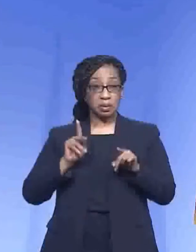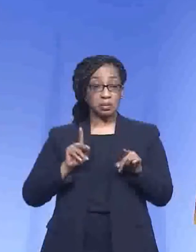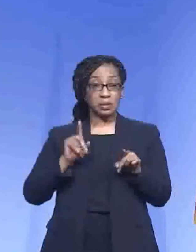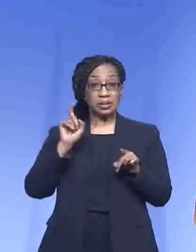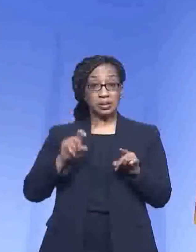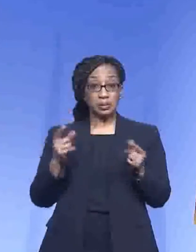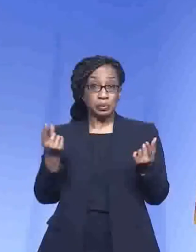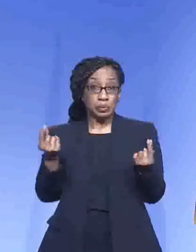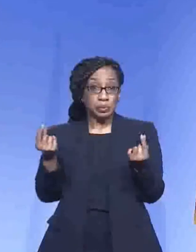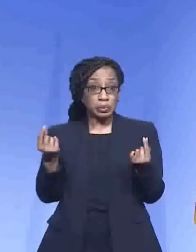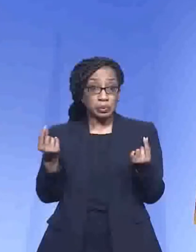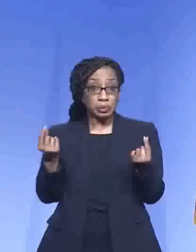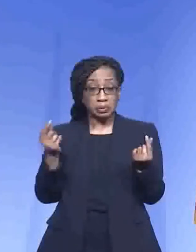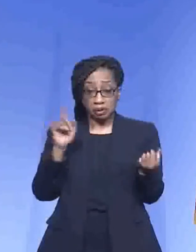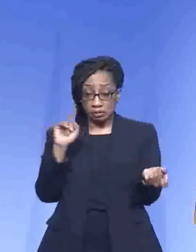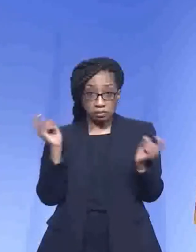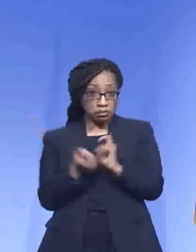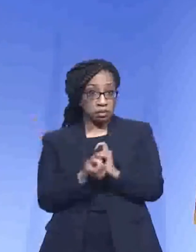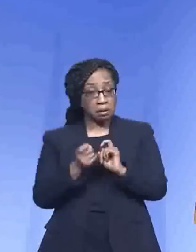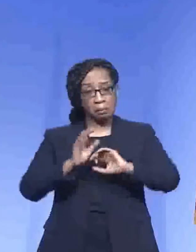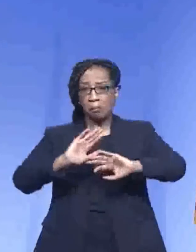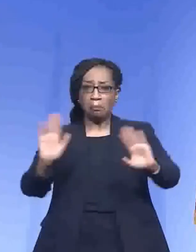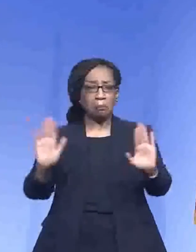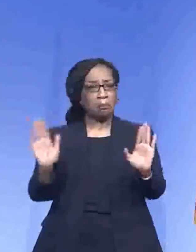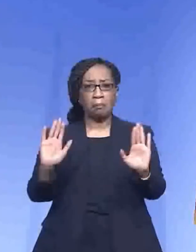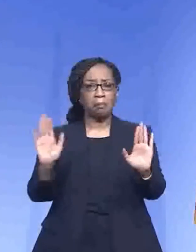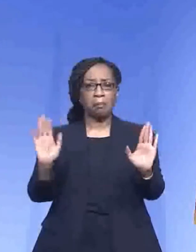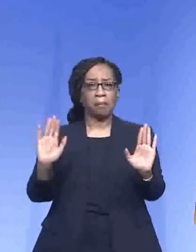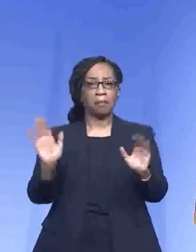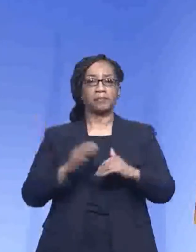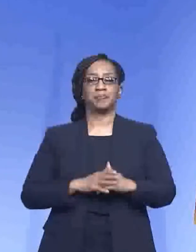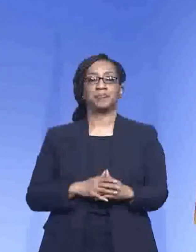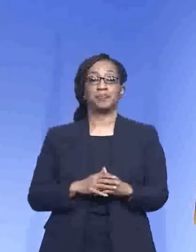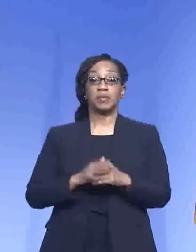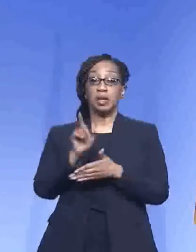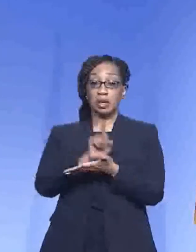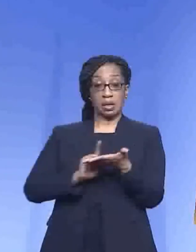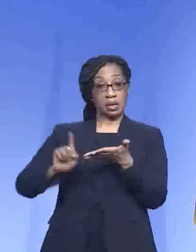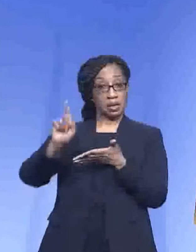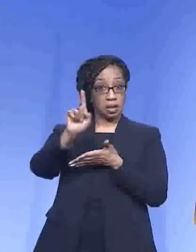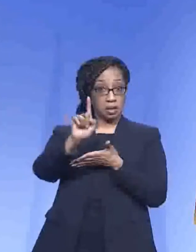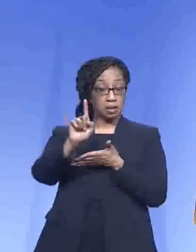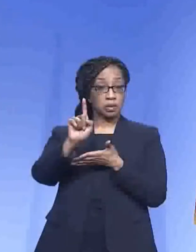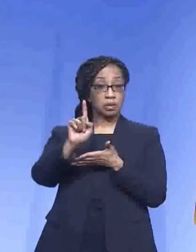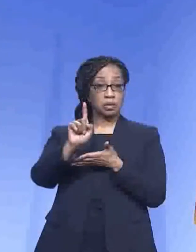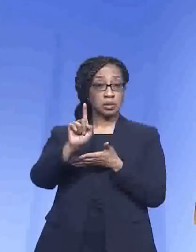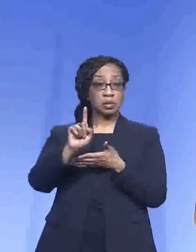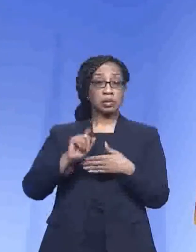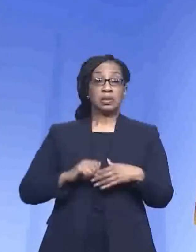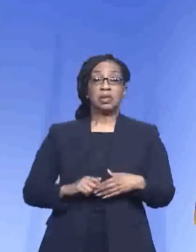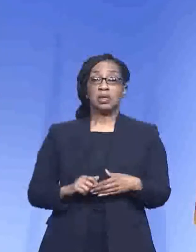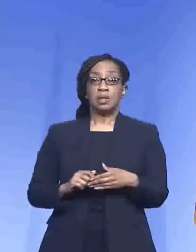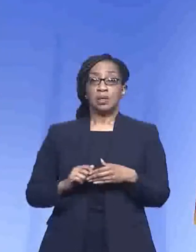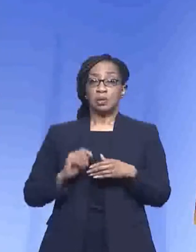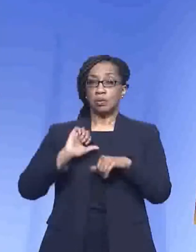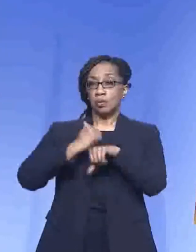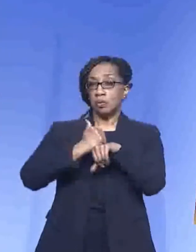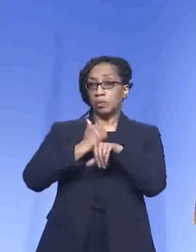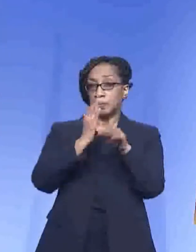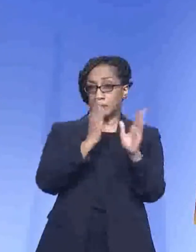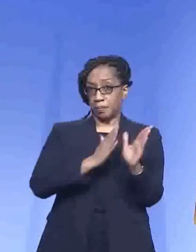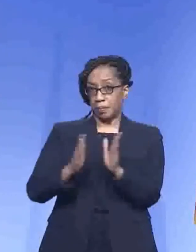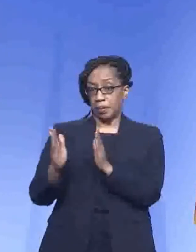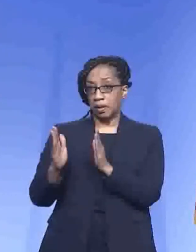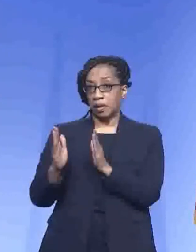to do anything differently. For next week, we are in the process of working on a plan for